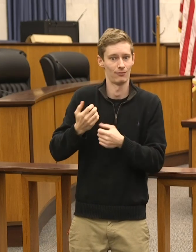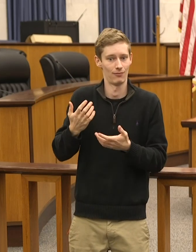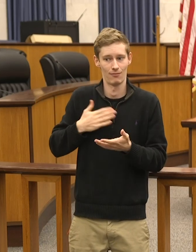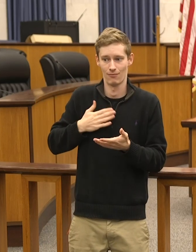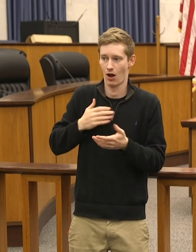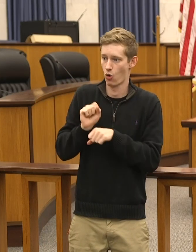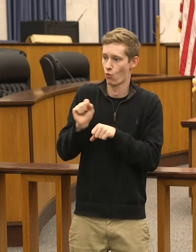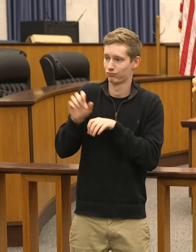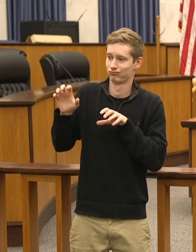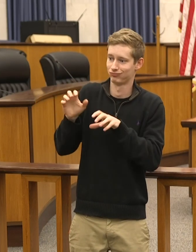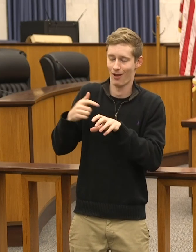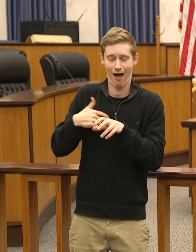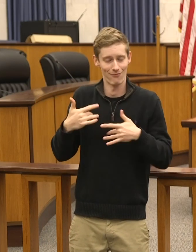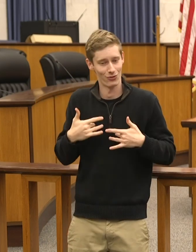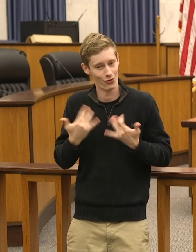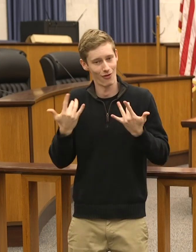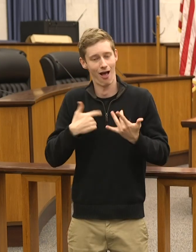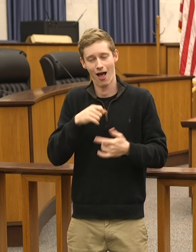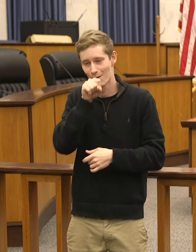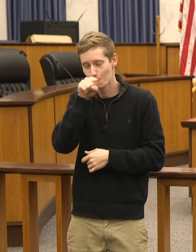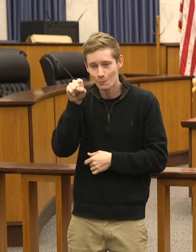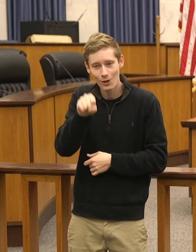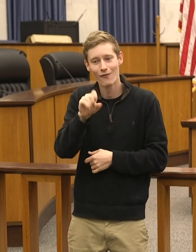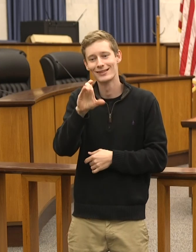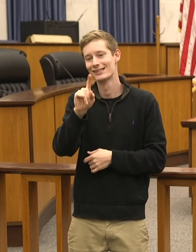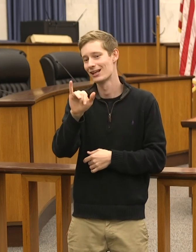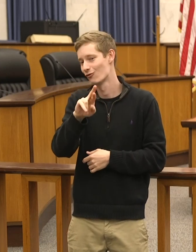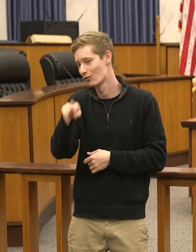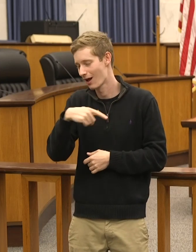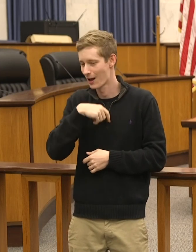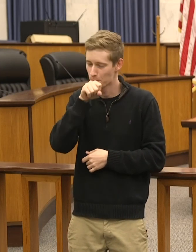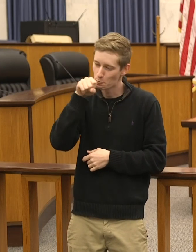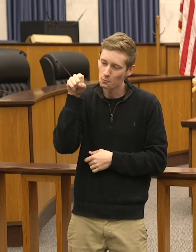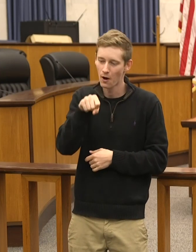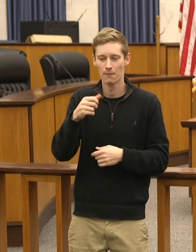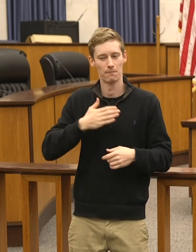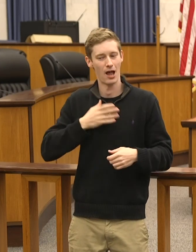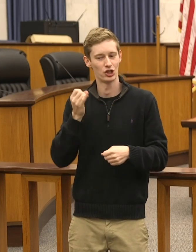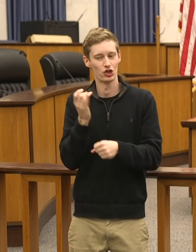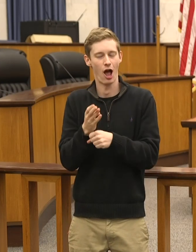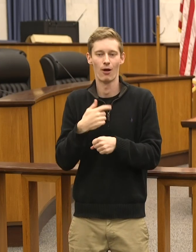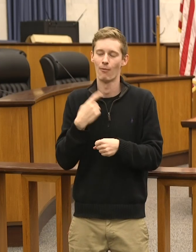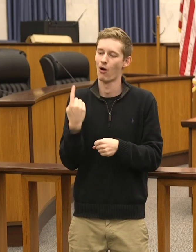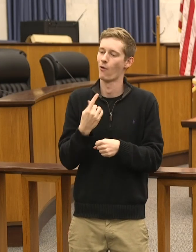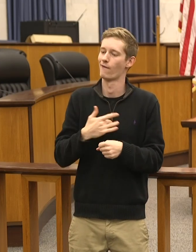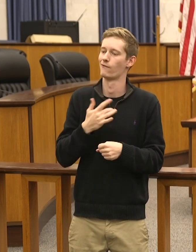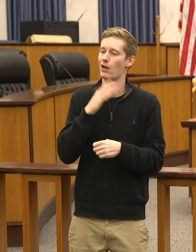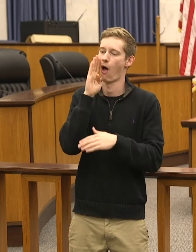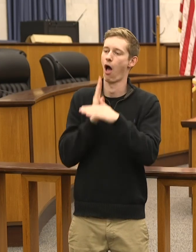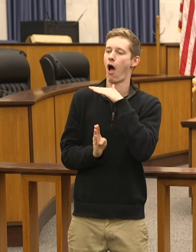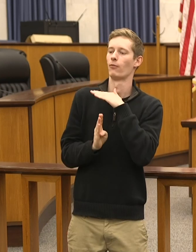love this job. I love the city of Richmond. And I am always humbled by the power of the